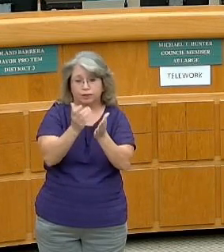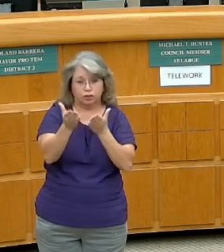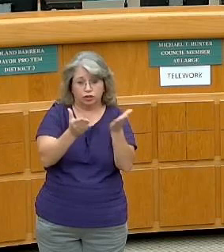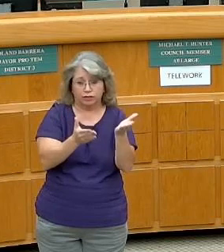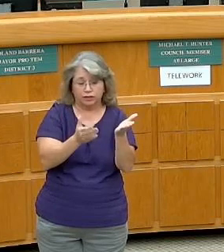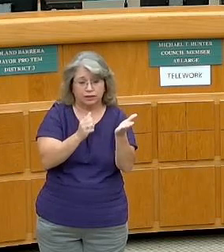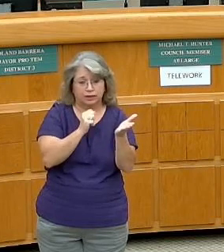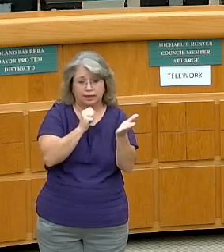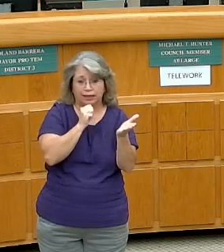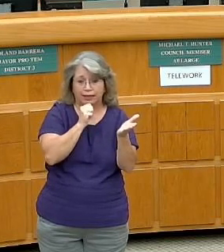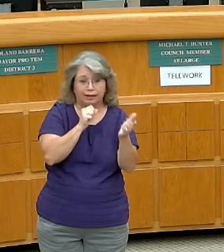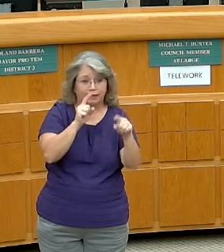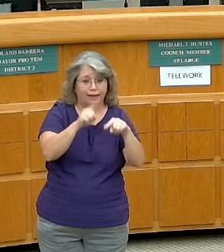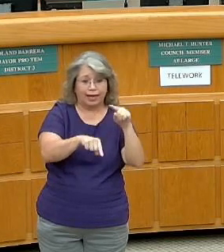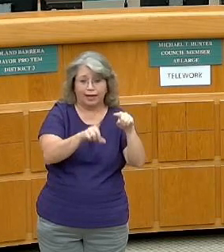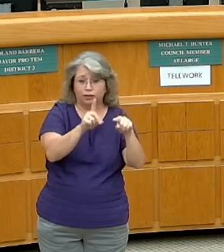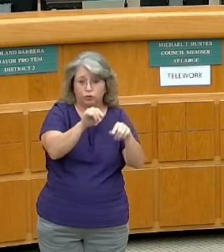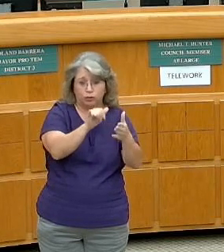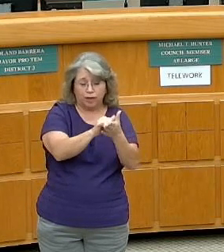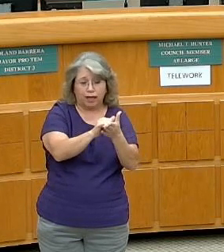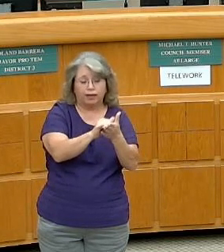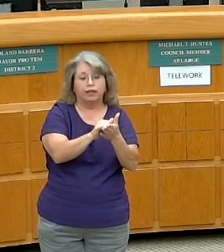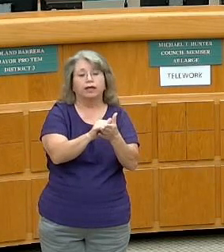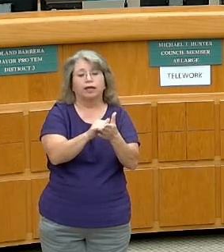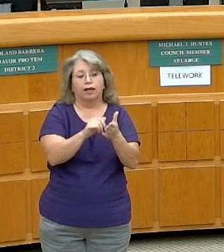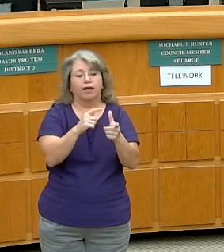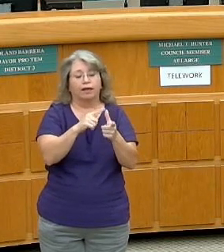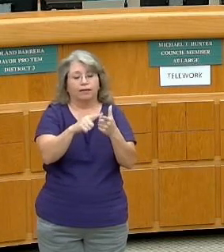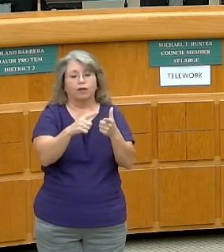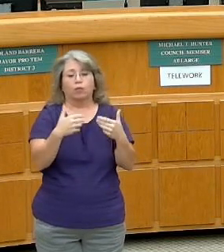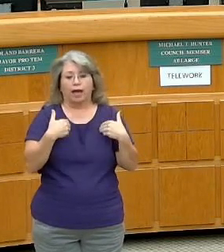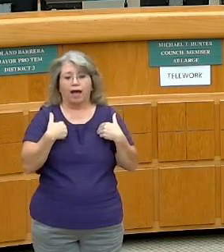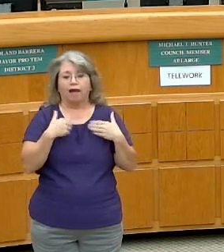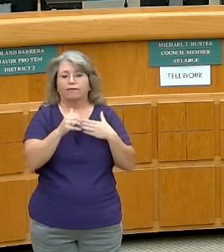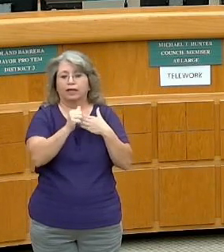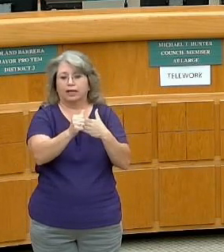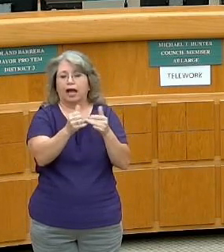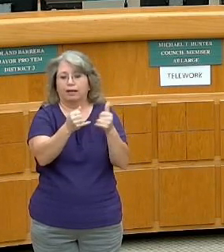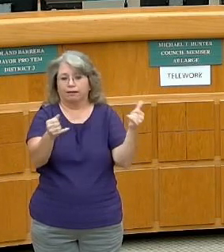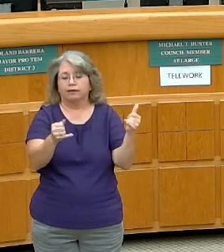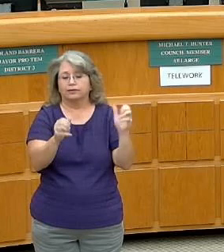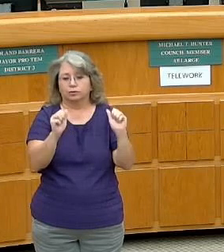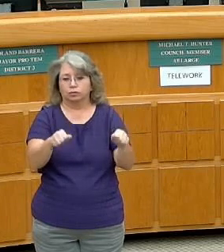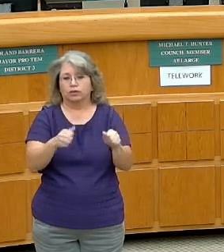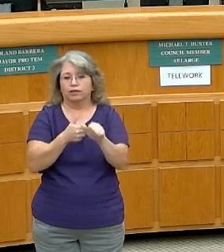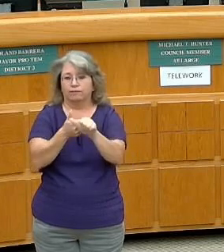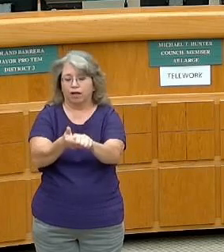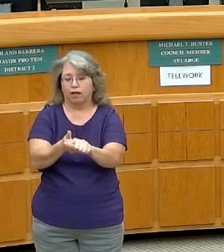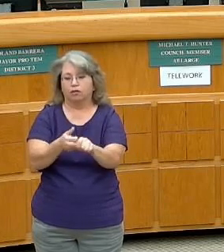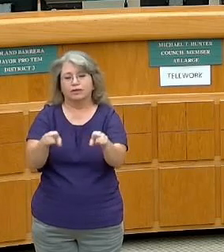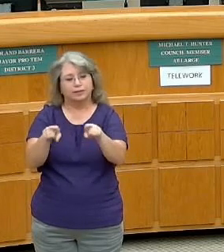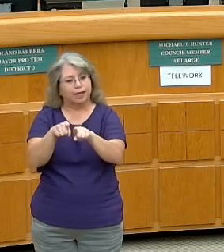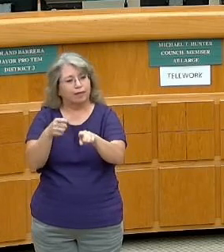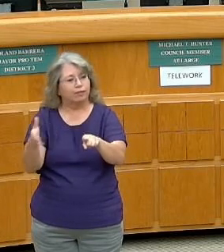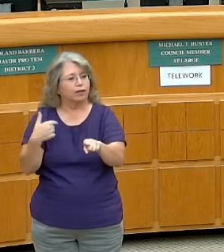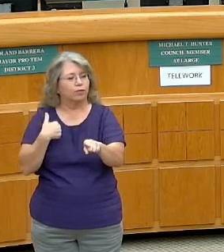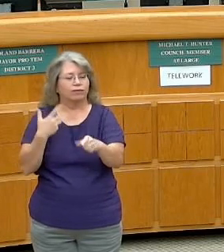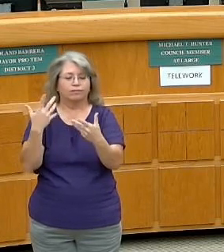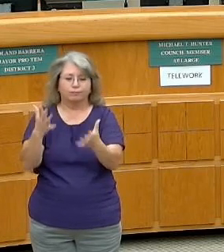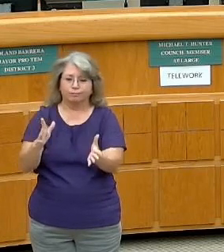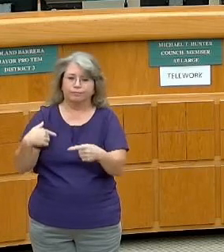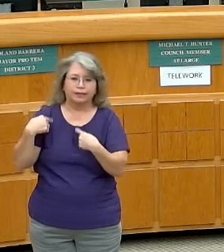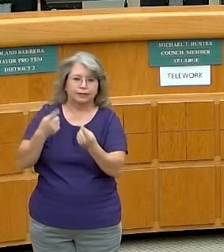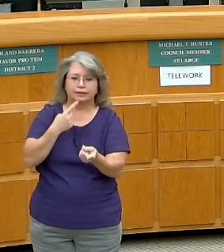there are guidelines that can be employed that are the same ones we've been saying, which have to do with social